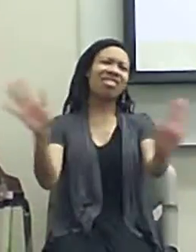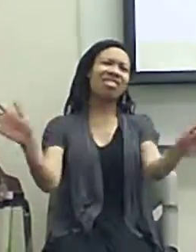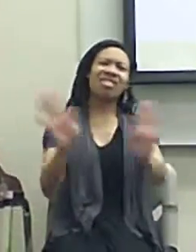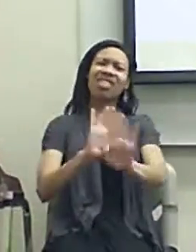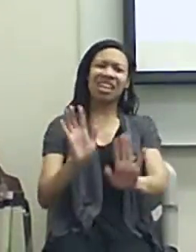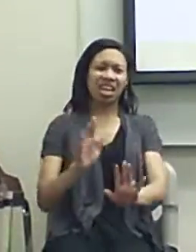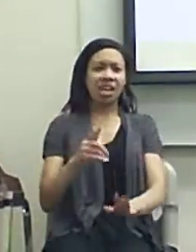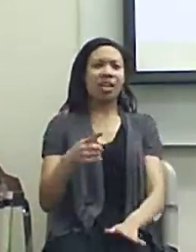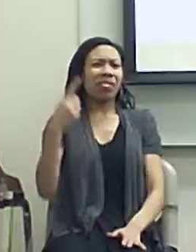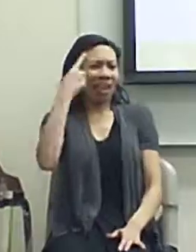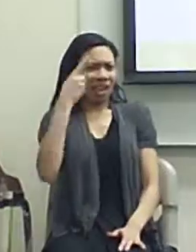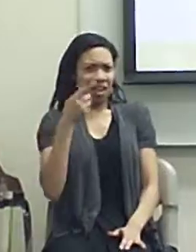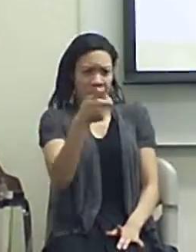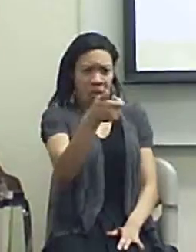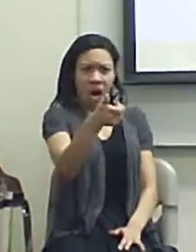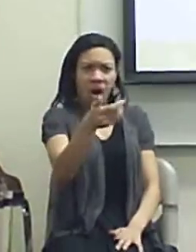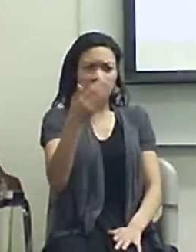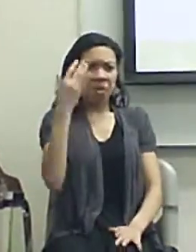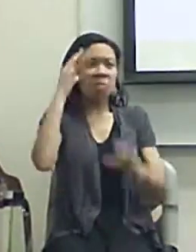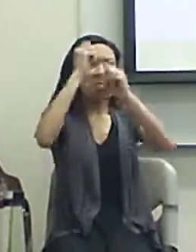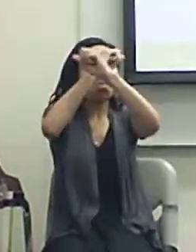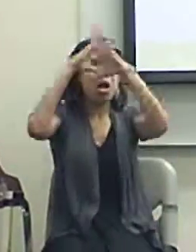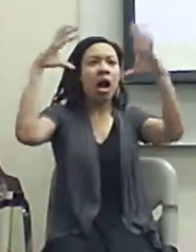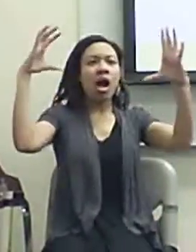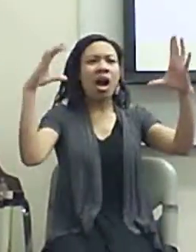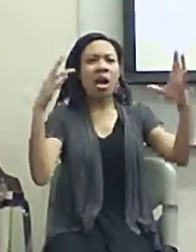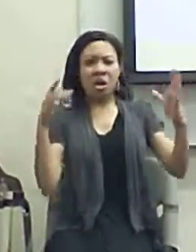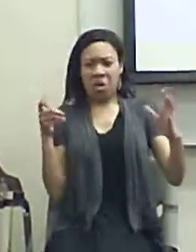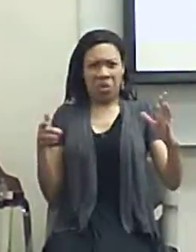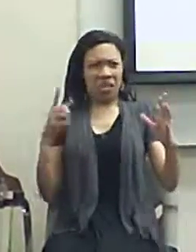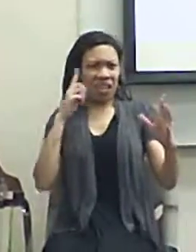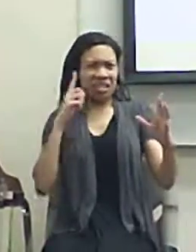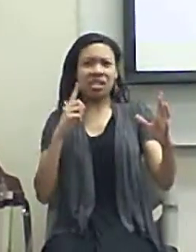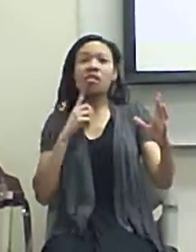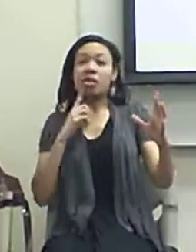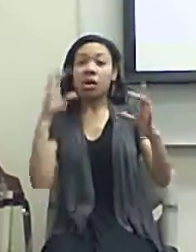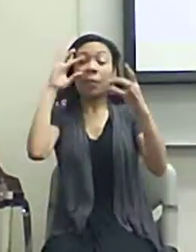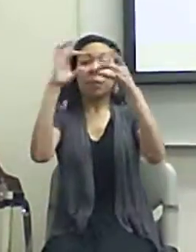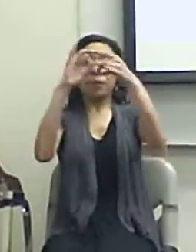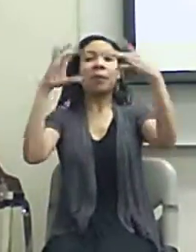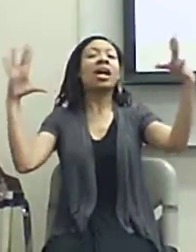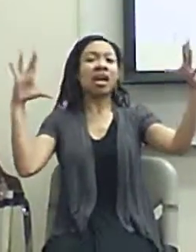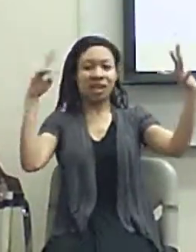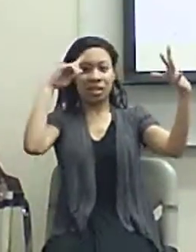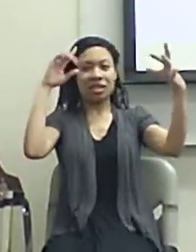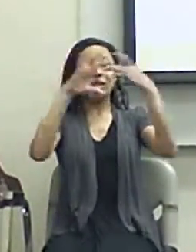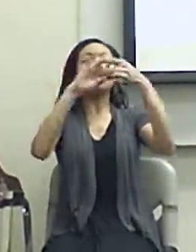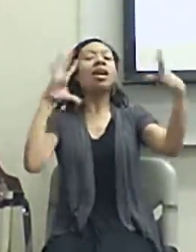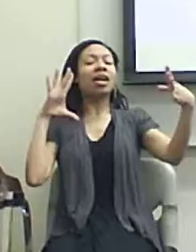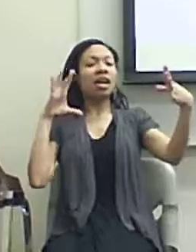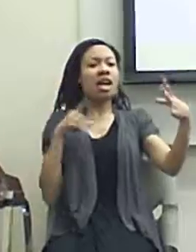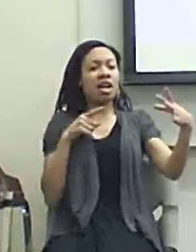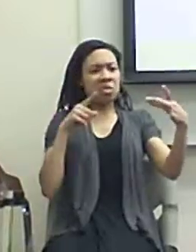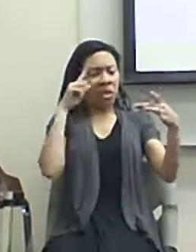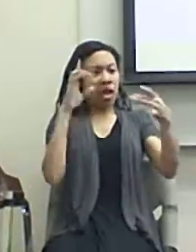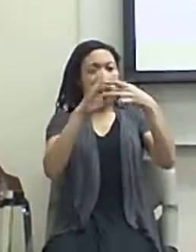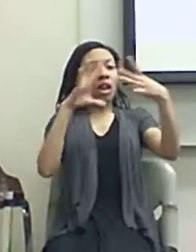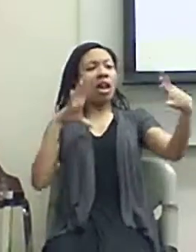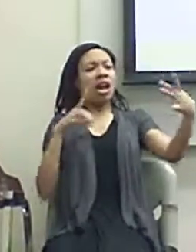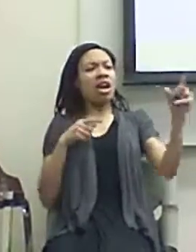psychotic break and you're feeling, and I don't know how deaf people feel psychosis. I don't even know how hearing people feel psychosis. But if you're feeling, you know, if you're